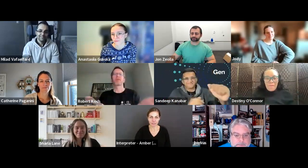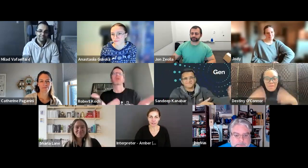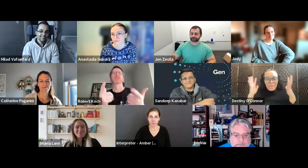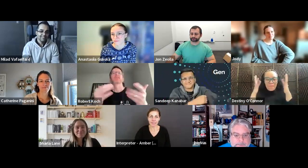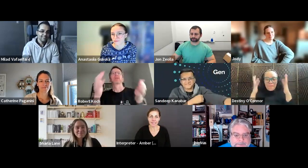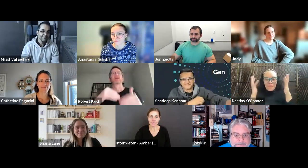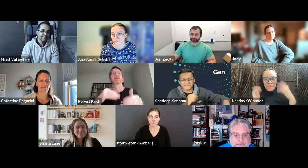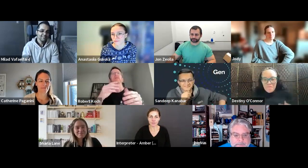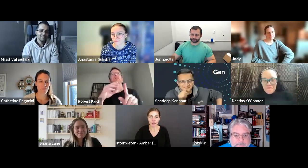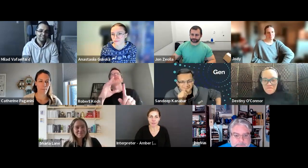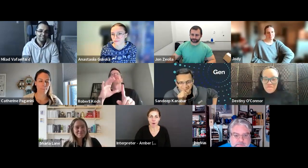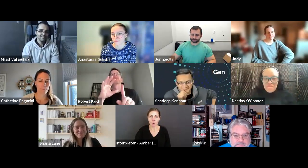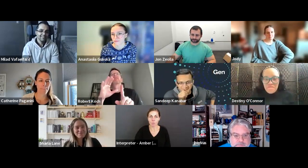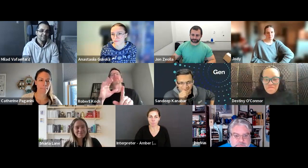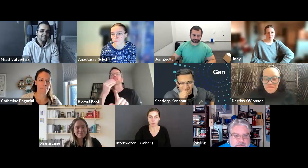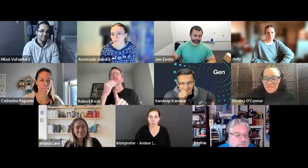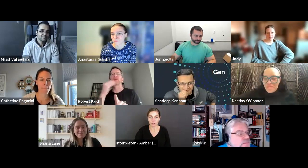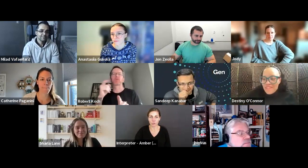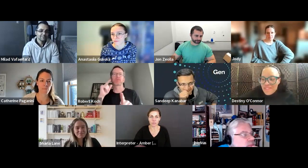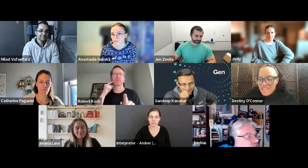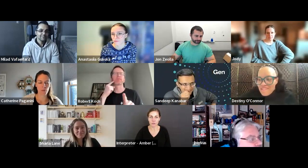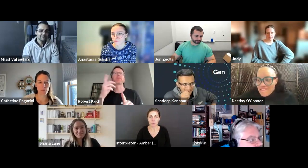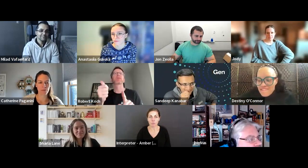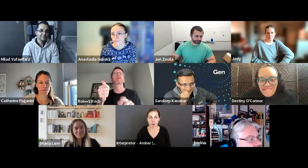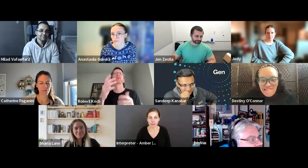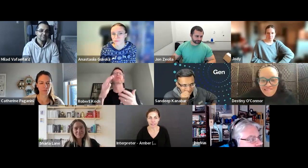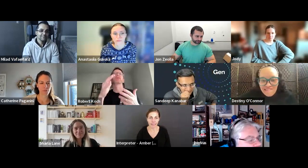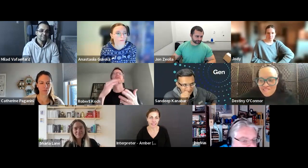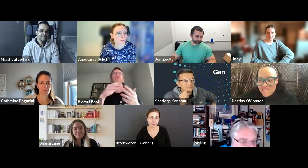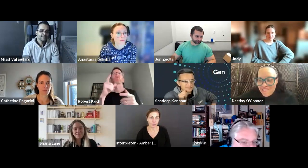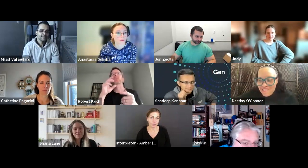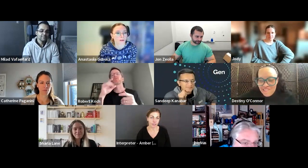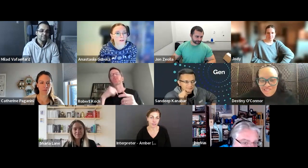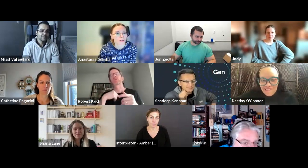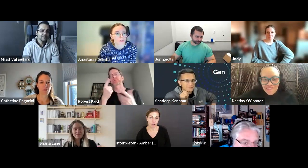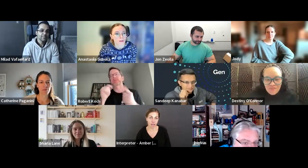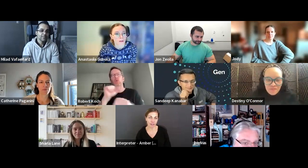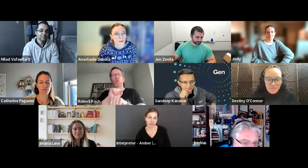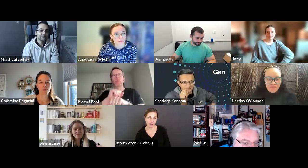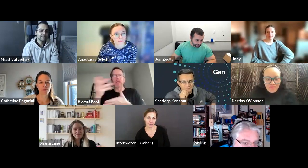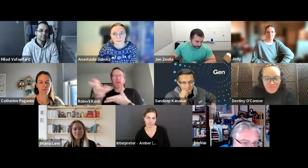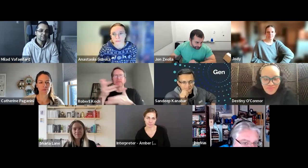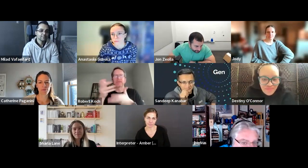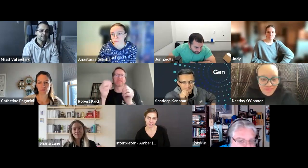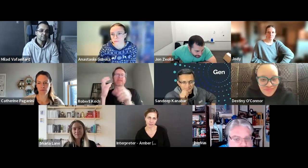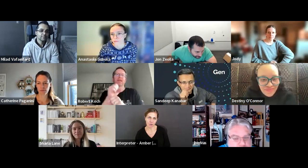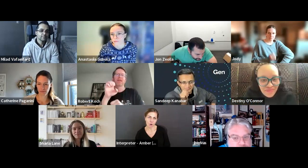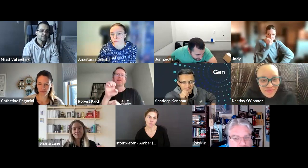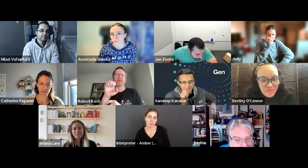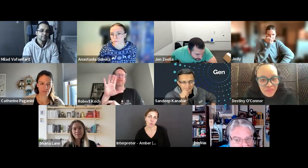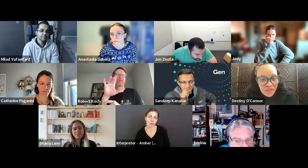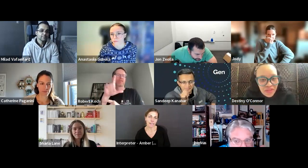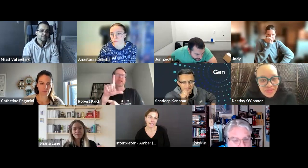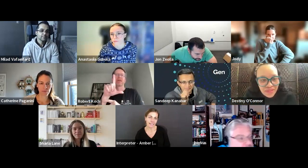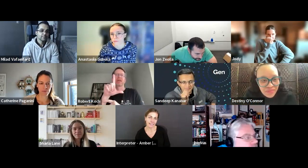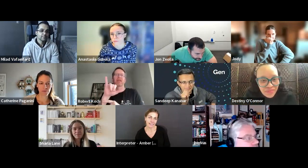Rob says, in the interest of time, we'll move on. Thank you. Thank you, Malad. I'm